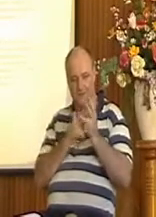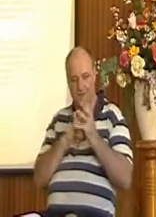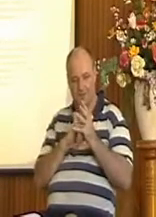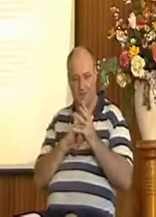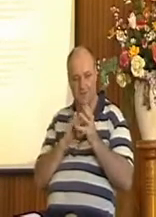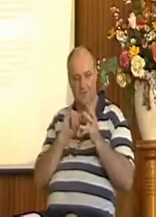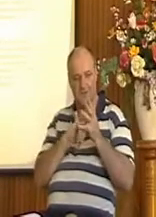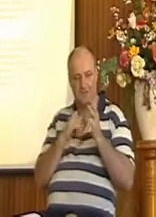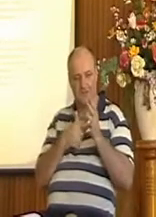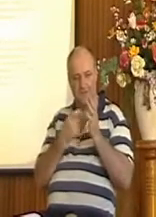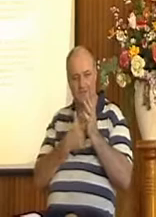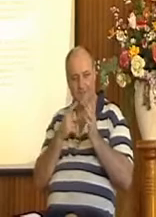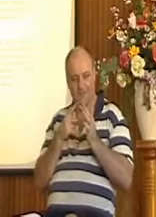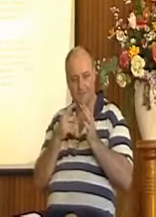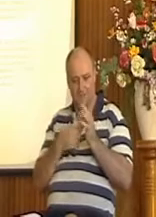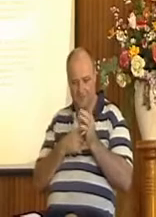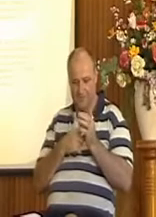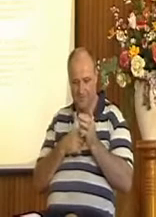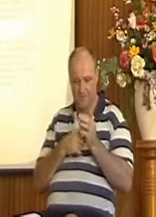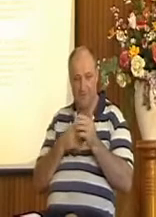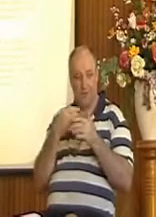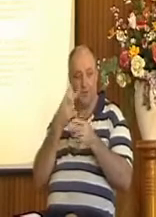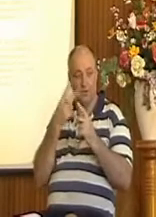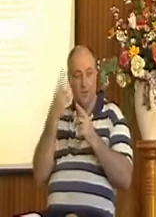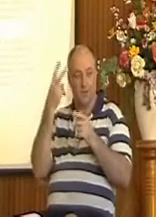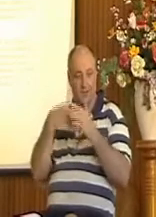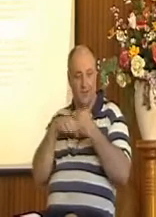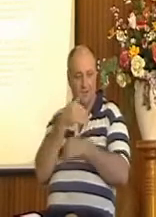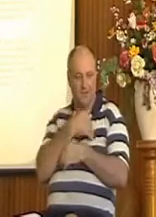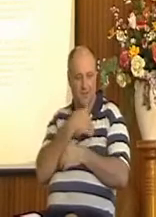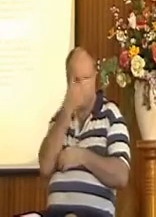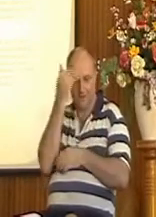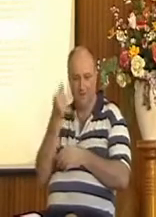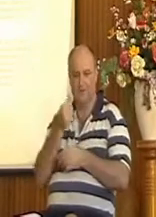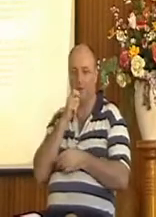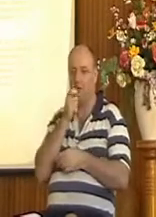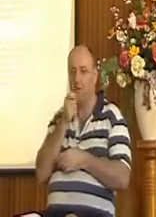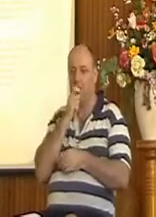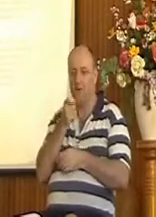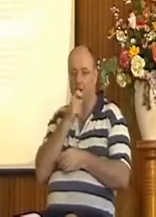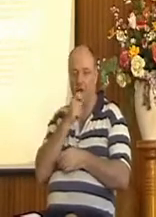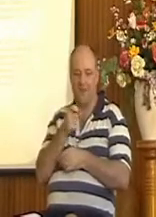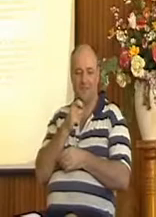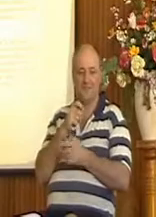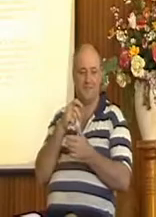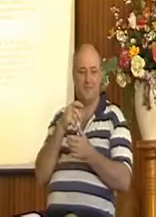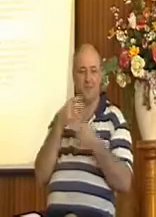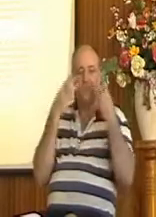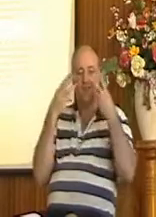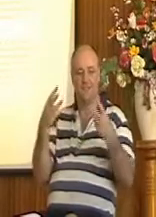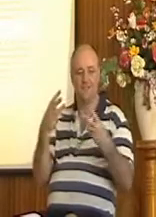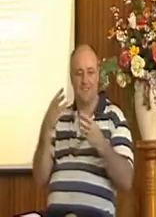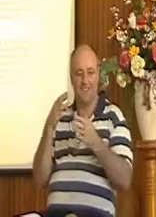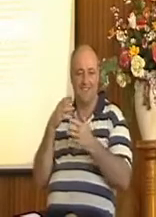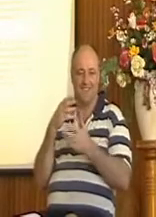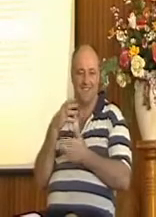large amplifier at 2 o'clock in the morning. I thought to myself, these are people after my